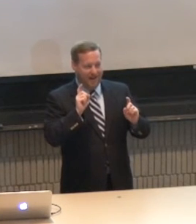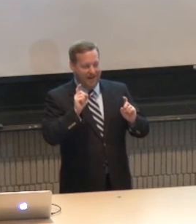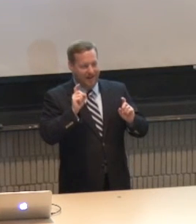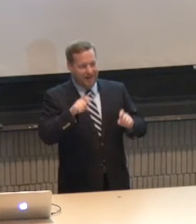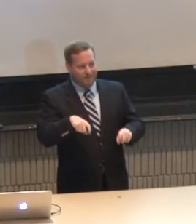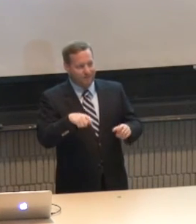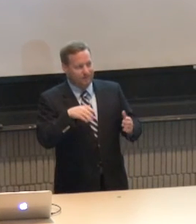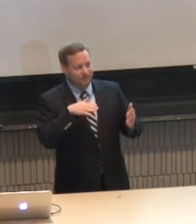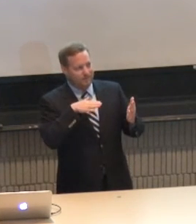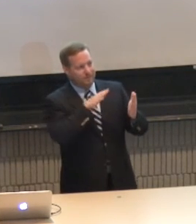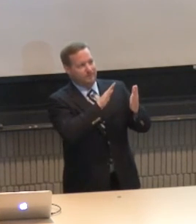model.